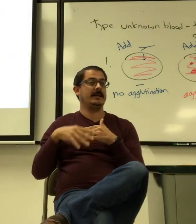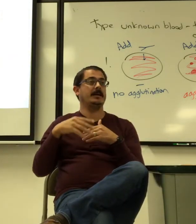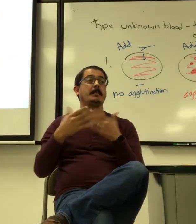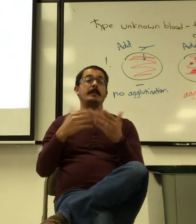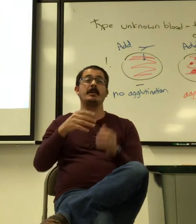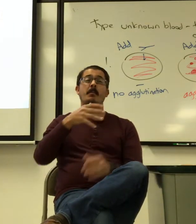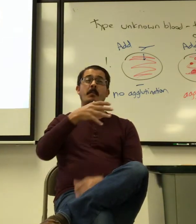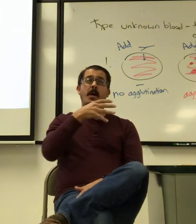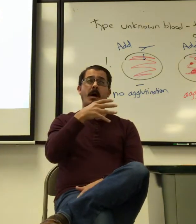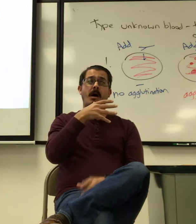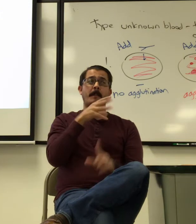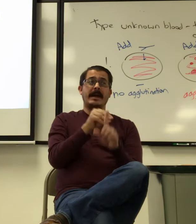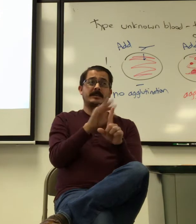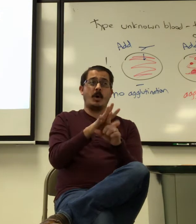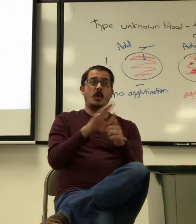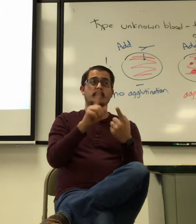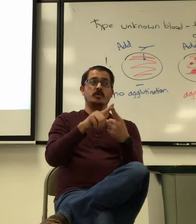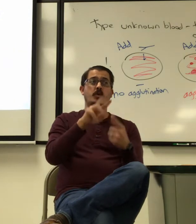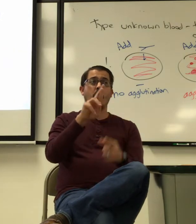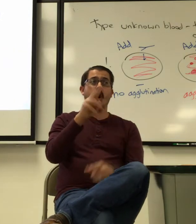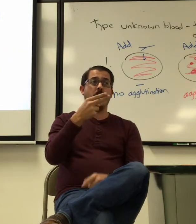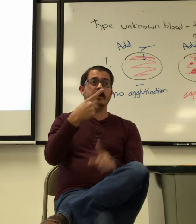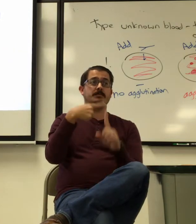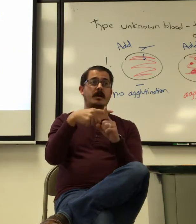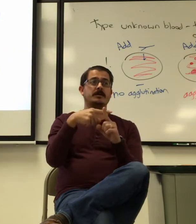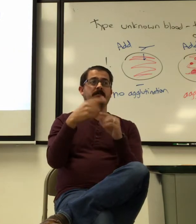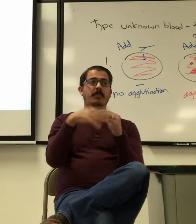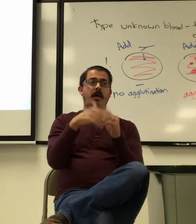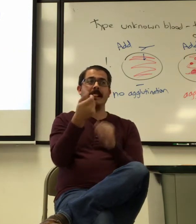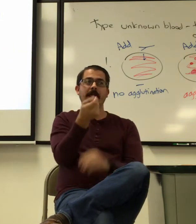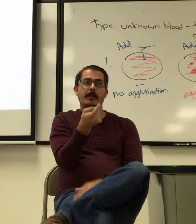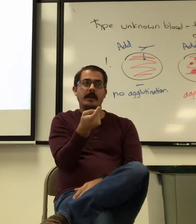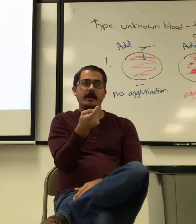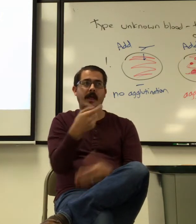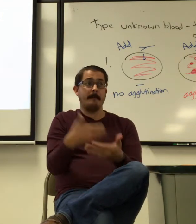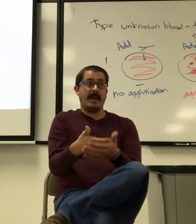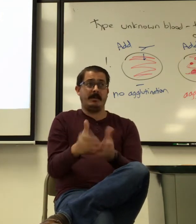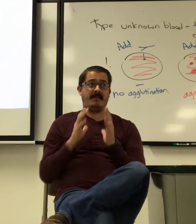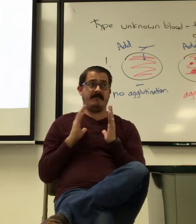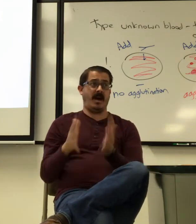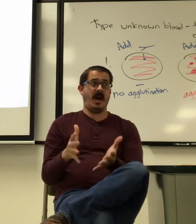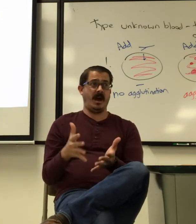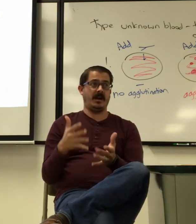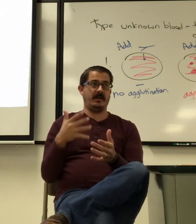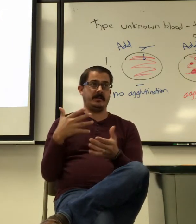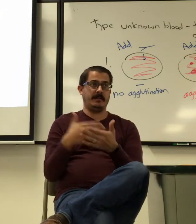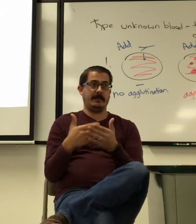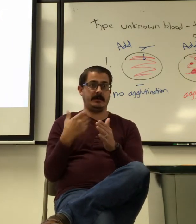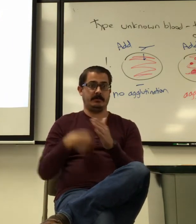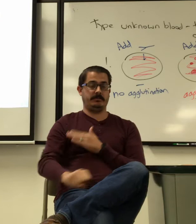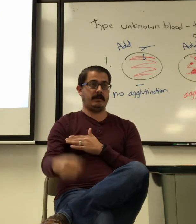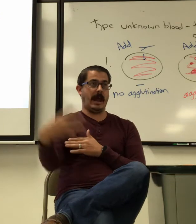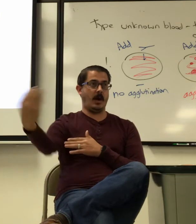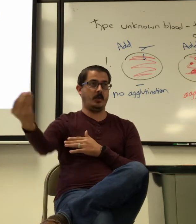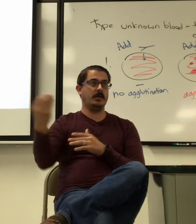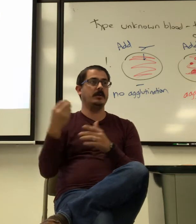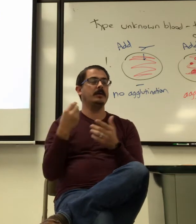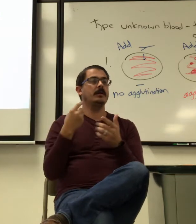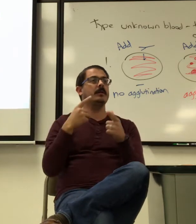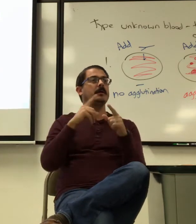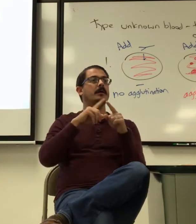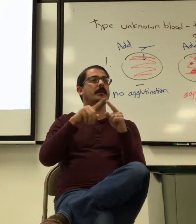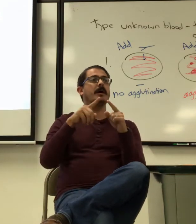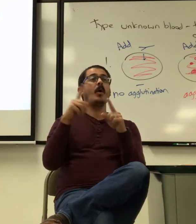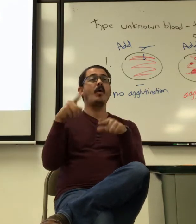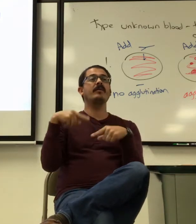mom is exposed to Rh positive blood just a bit. Okay, now baby's fine. Baby's gone. It's during delivery. But now,